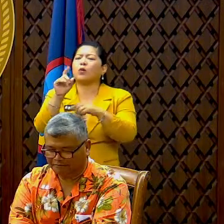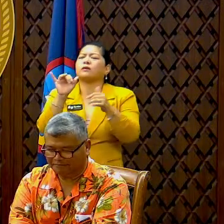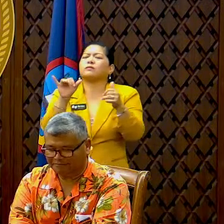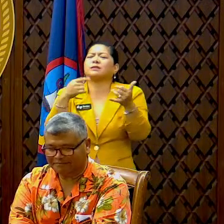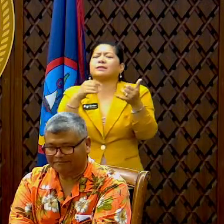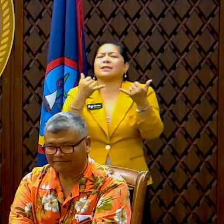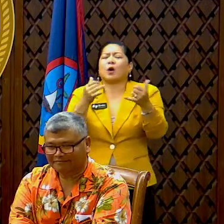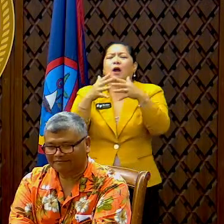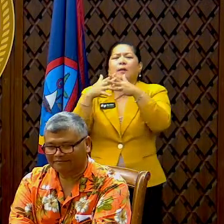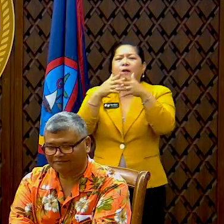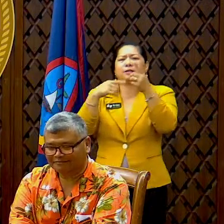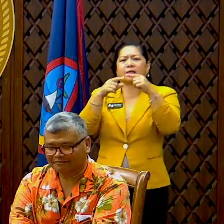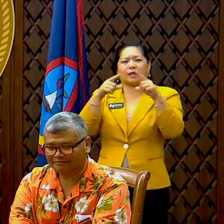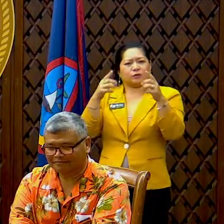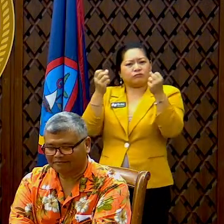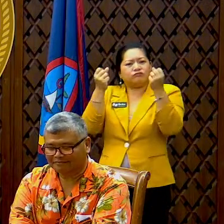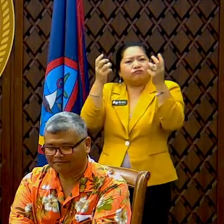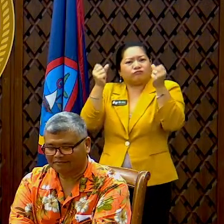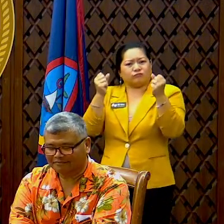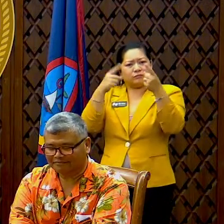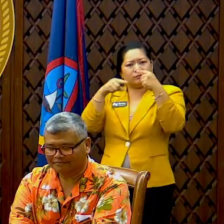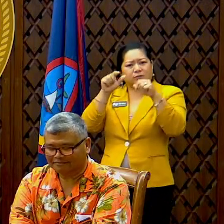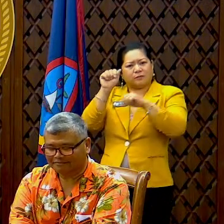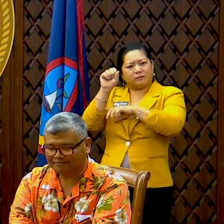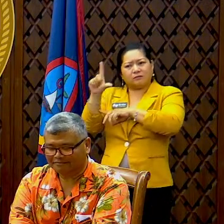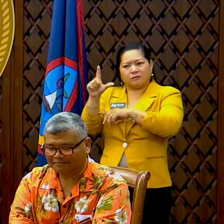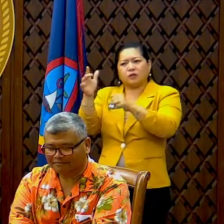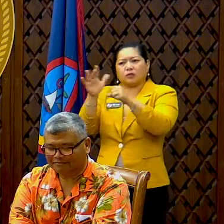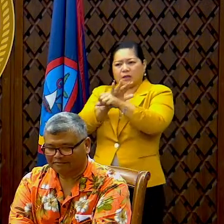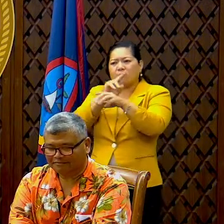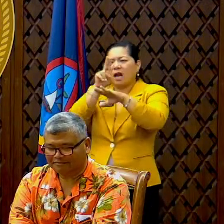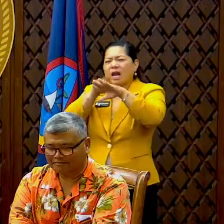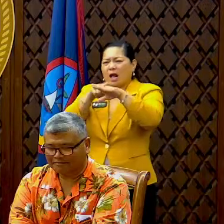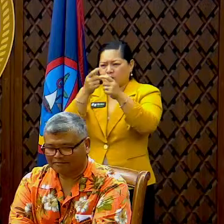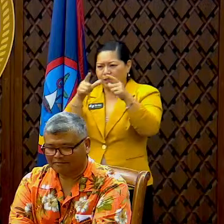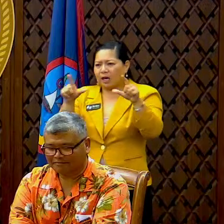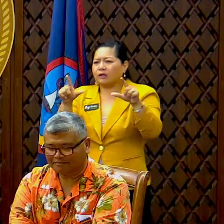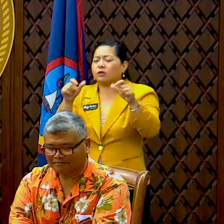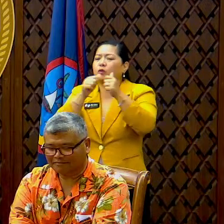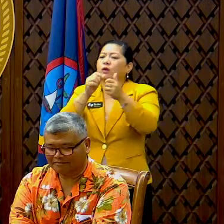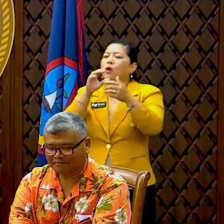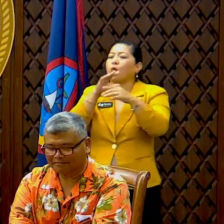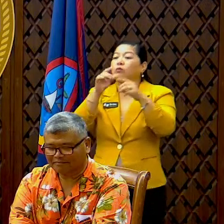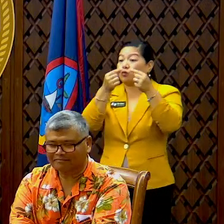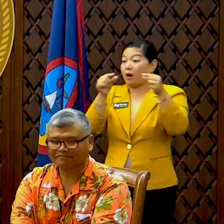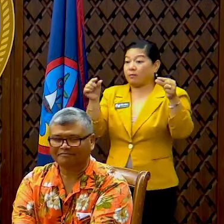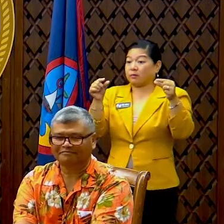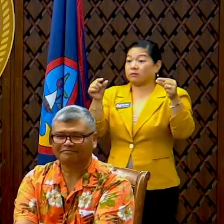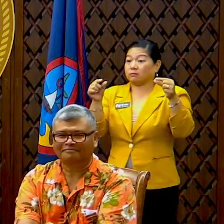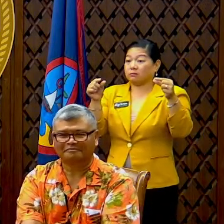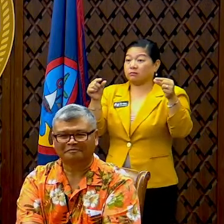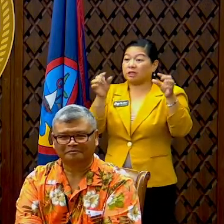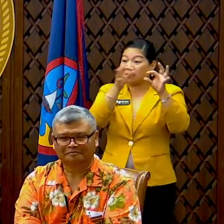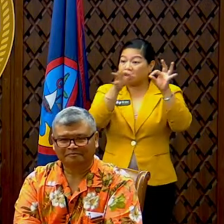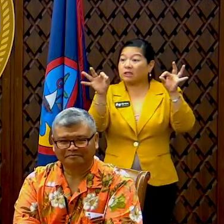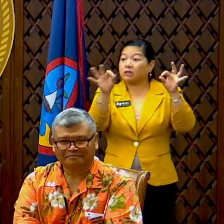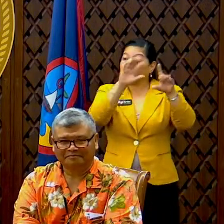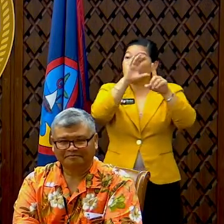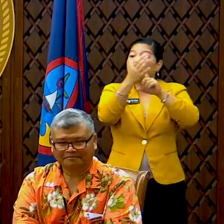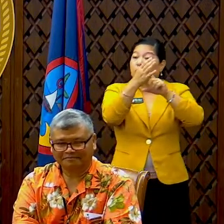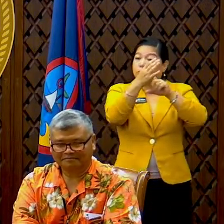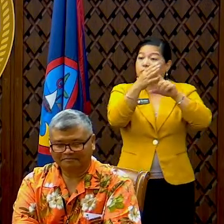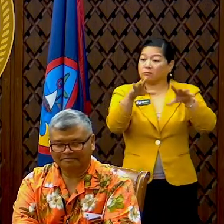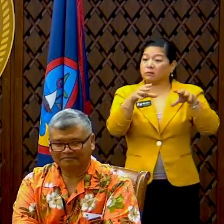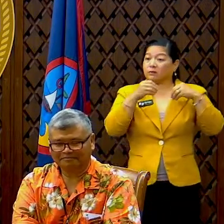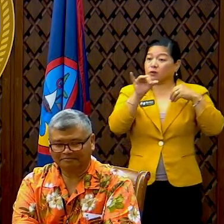Whereas American Sign Language is a complete, natural language with its own grammar, syntax, and cultural